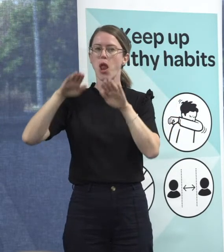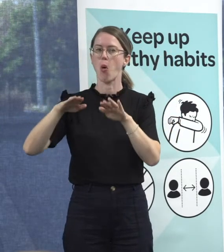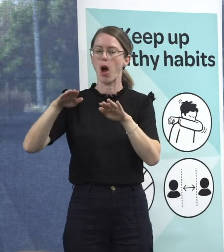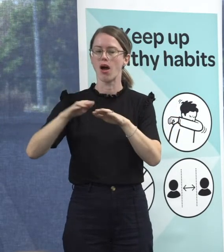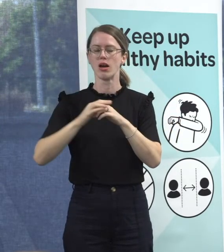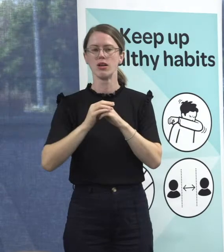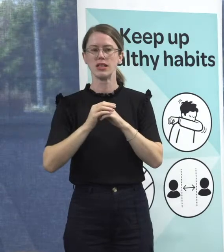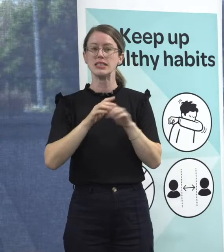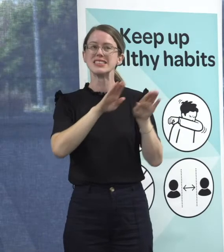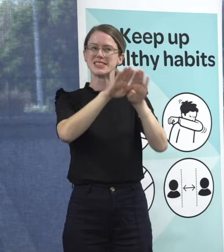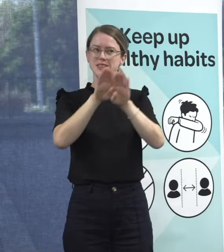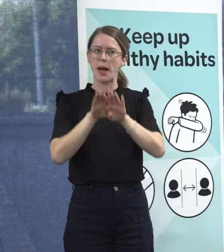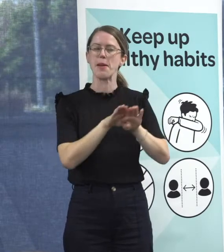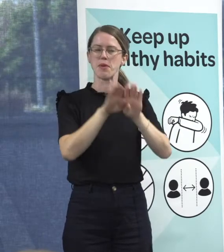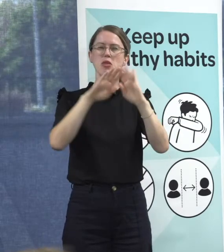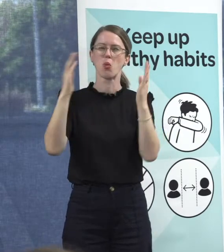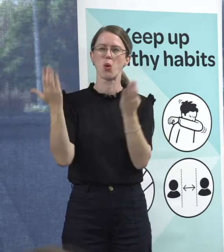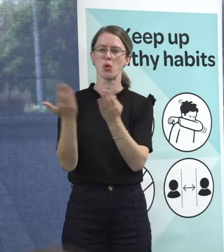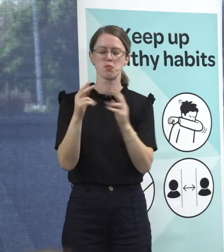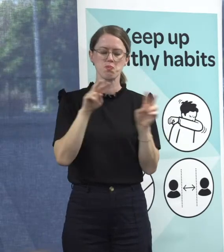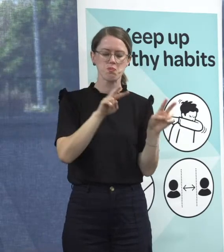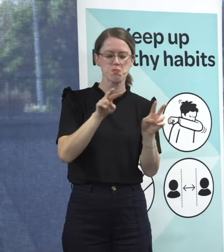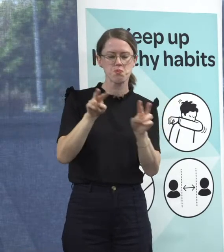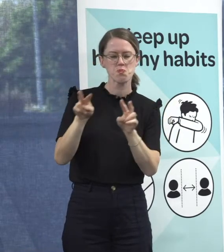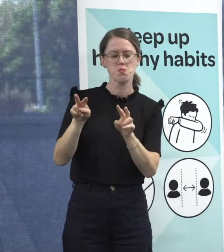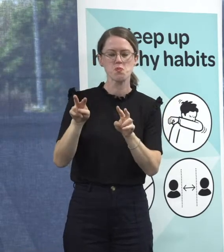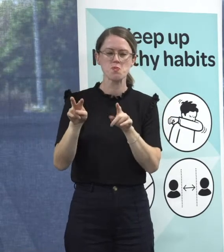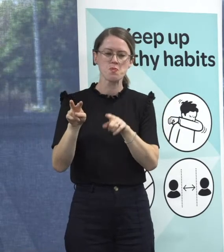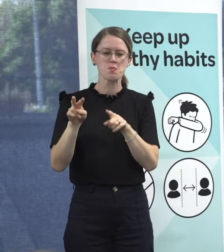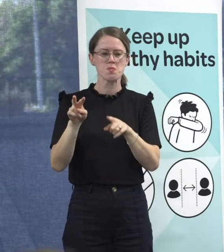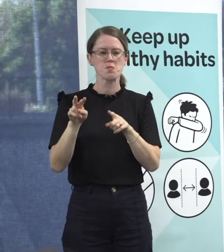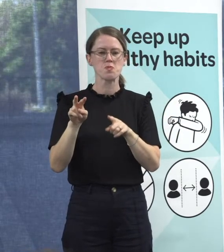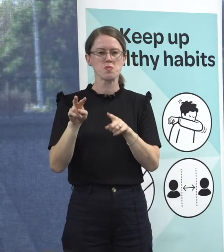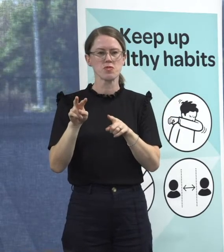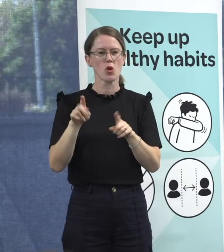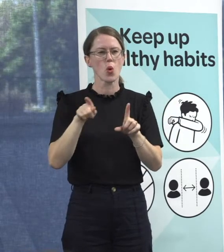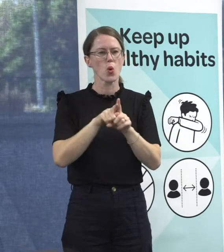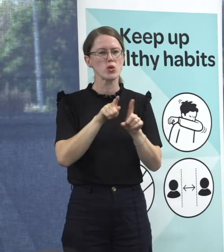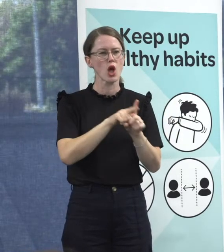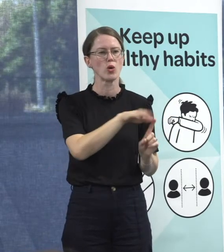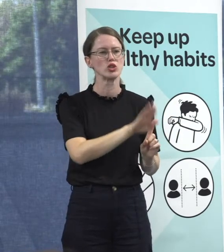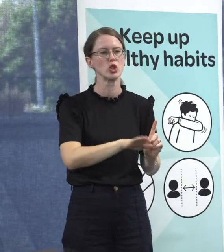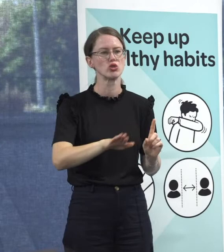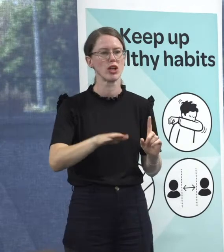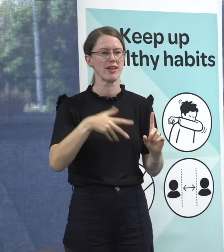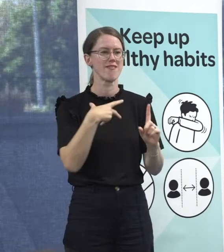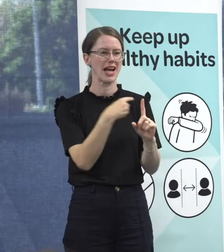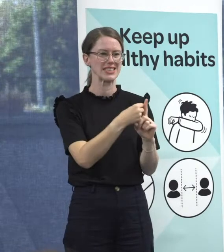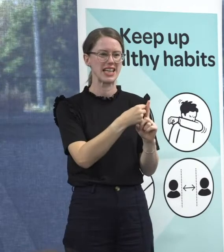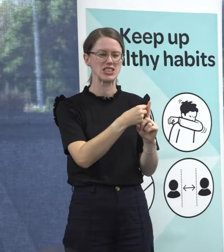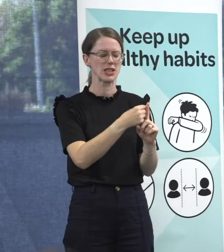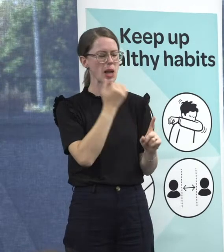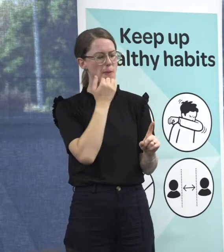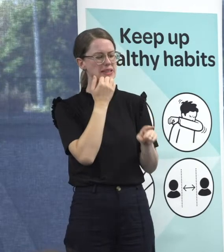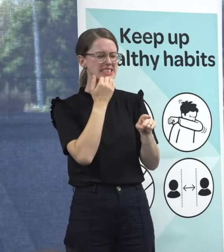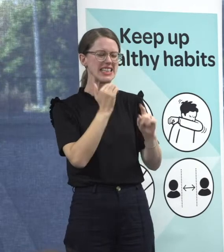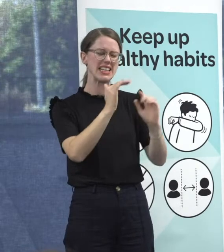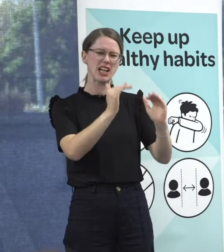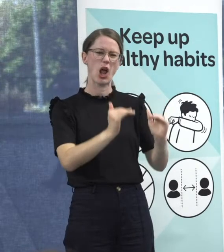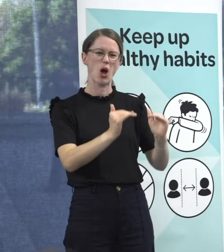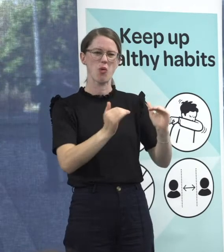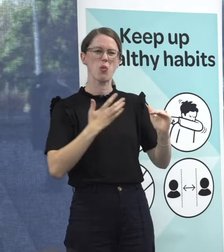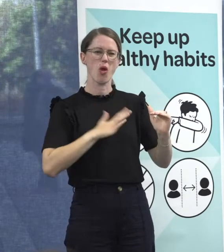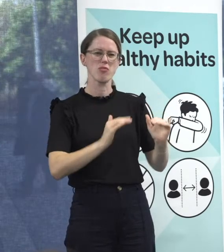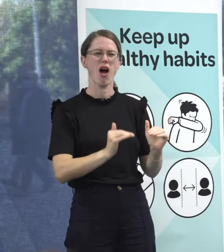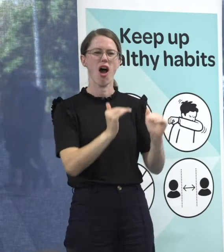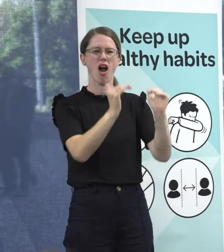We're looking at that, and in particular how we can get those rates up, and our paediatric vaccination rates up, which aren't at the level which we want